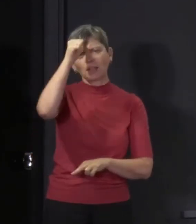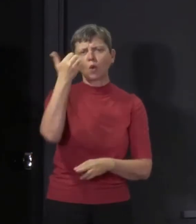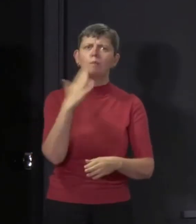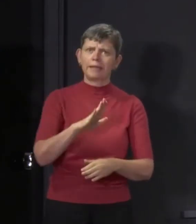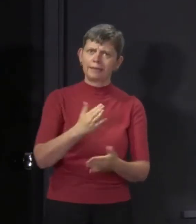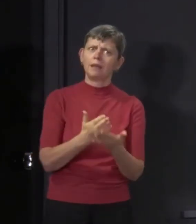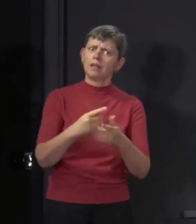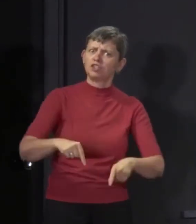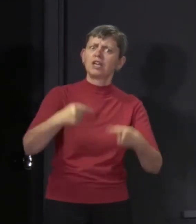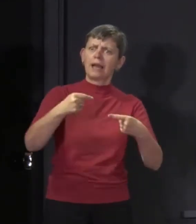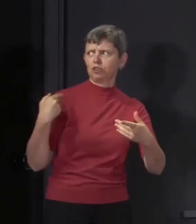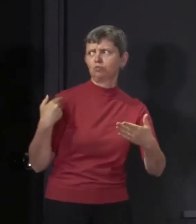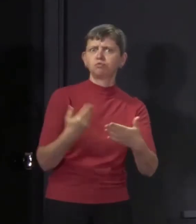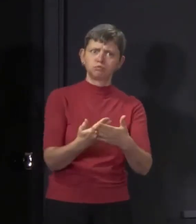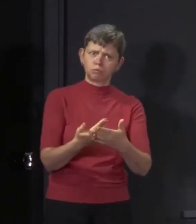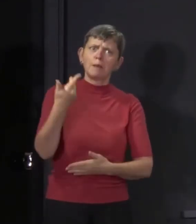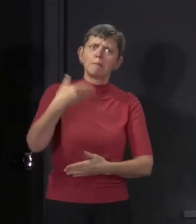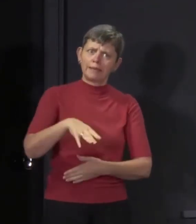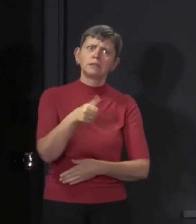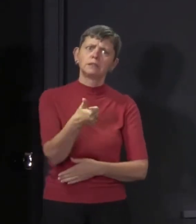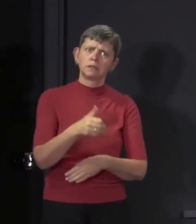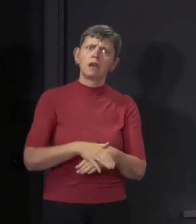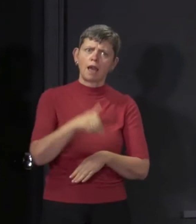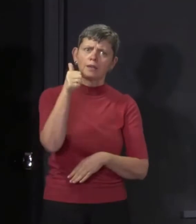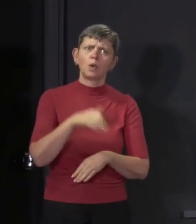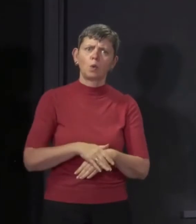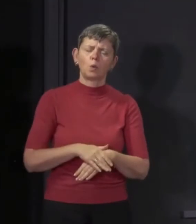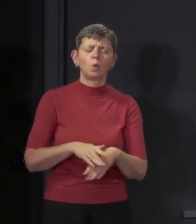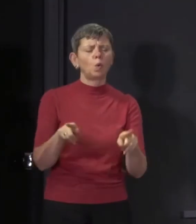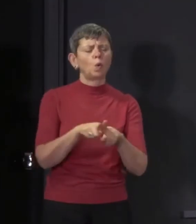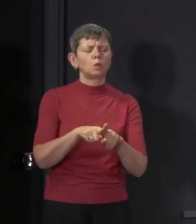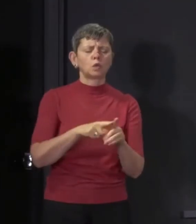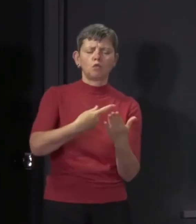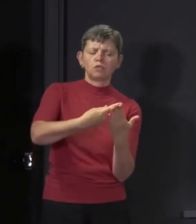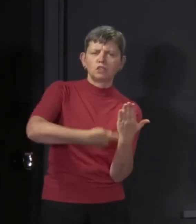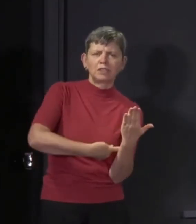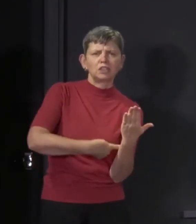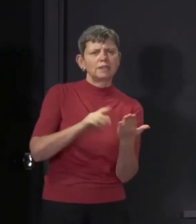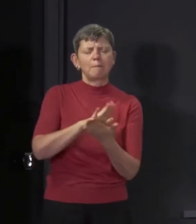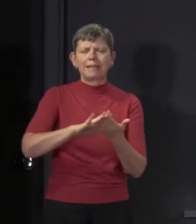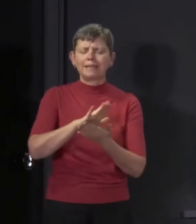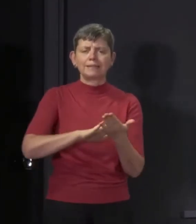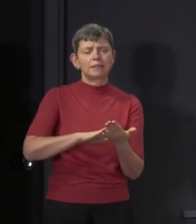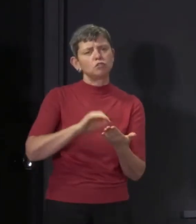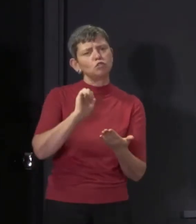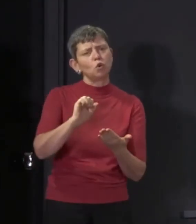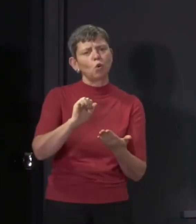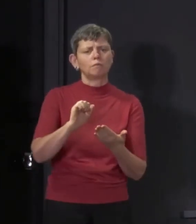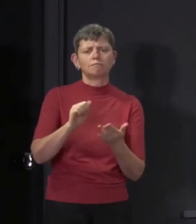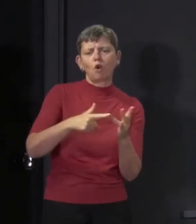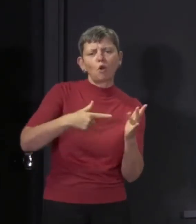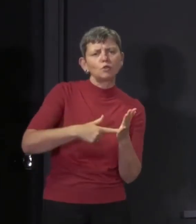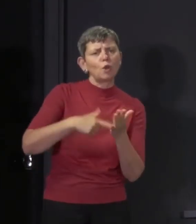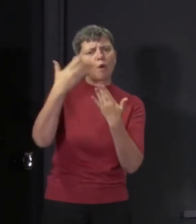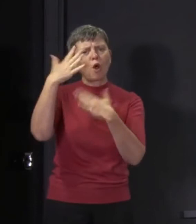challenges over the past few months. I also know that because of the restrictions, the October break will not be all that you might have hoped it